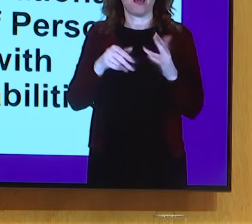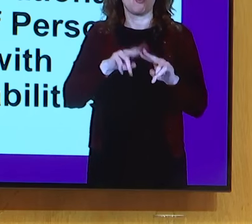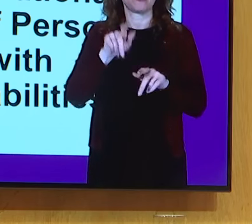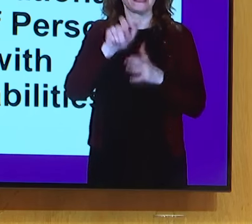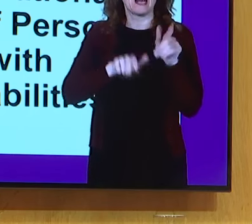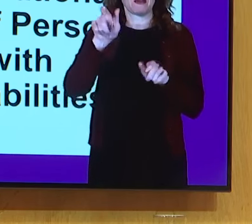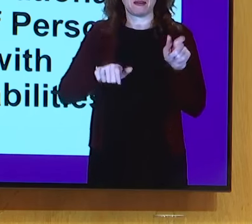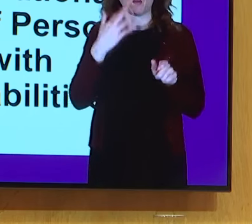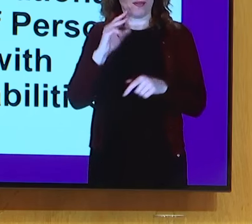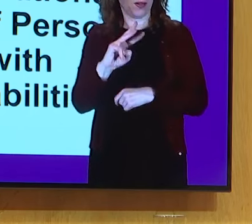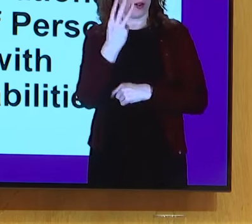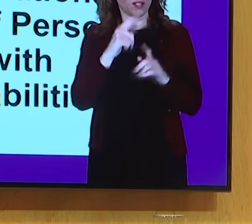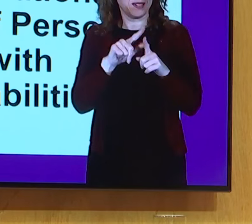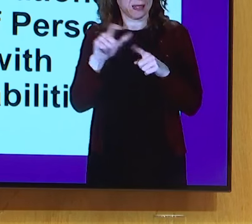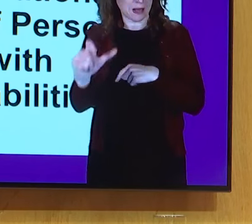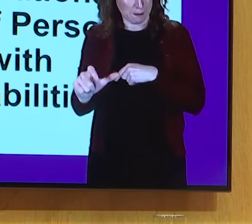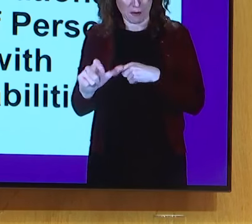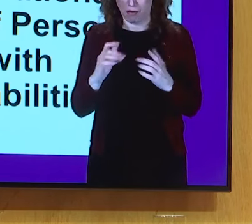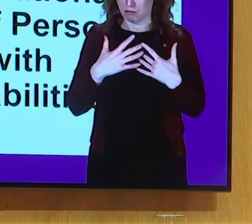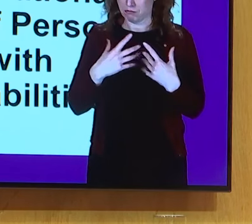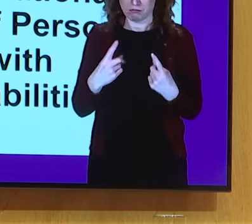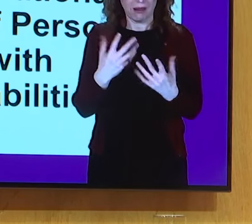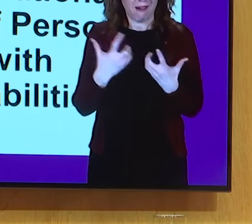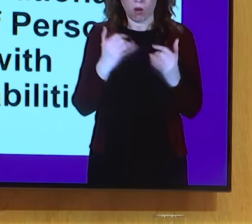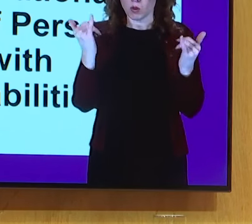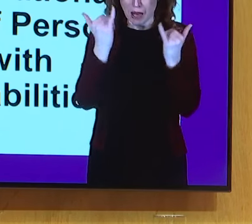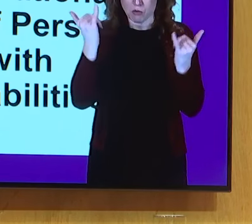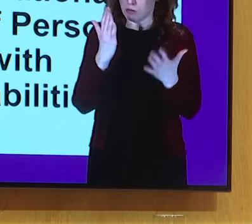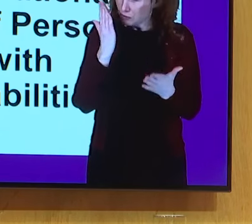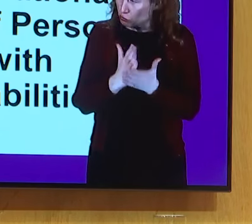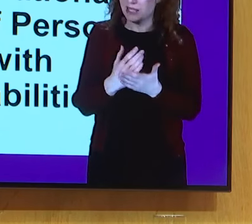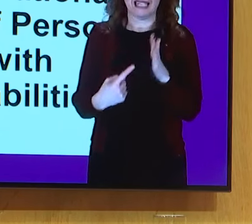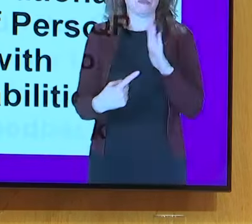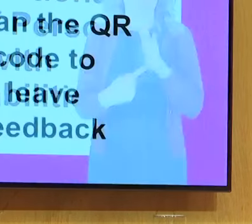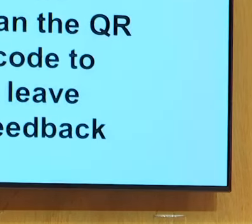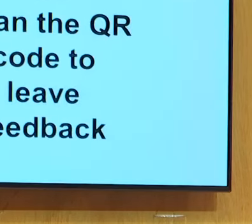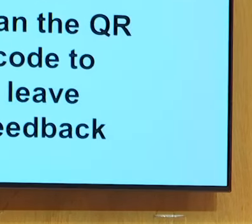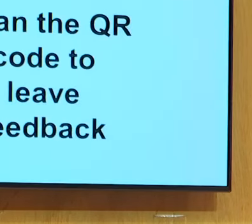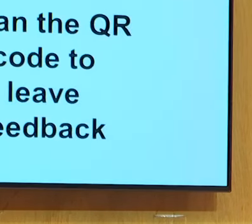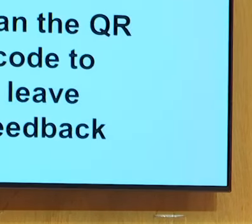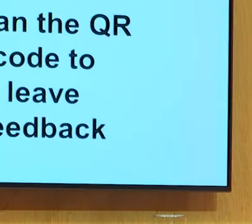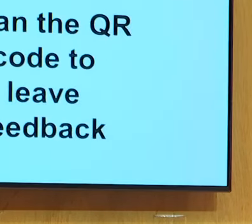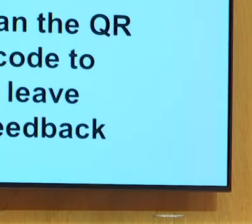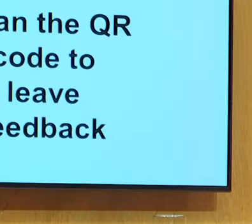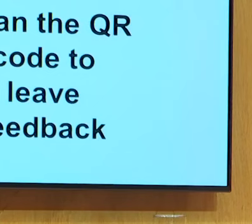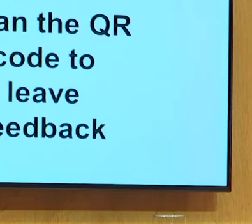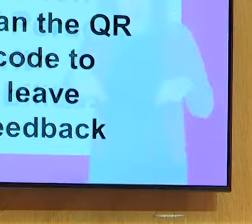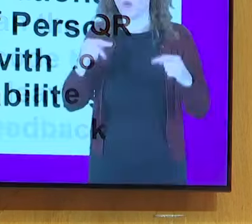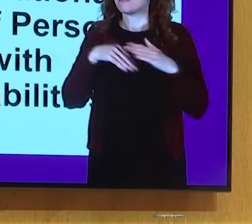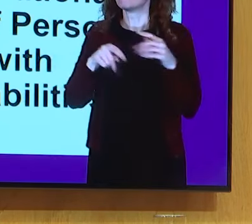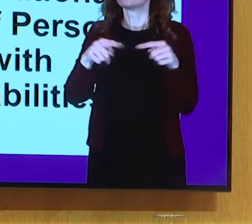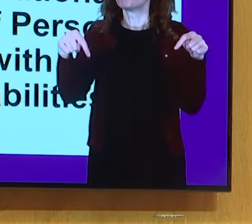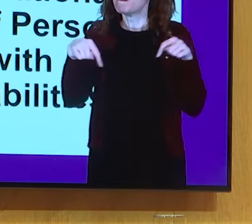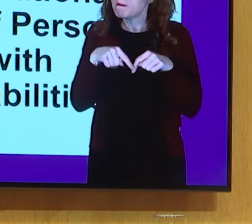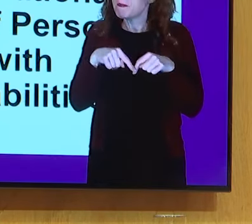December in whatever way you can, because it's so important that people understand that we're here and that we're in the rooms where